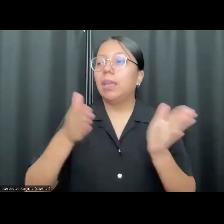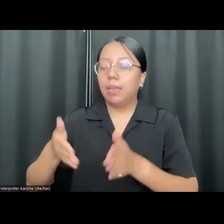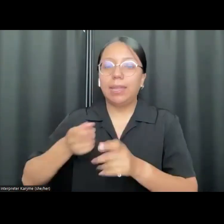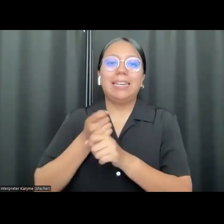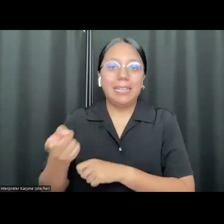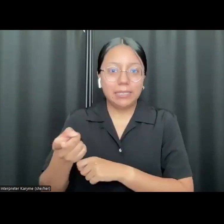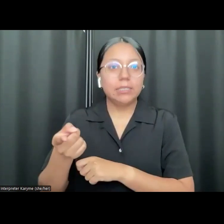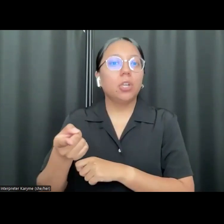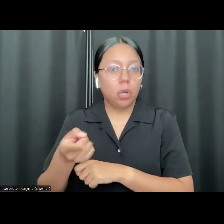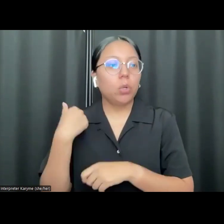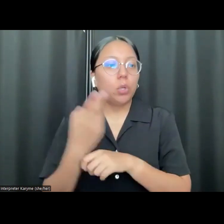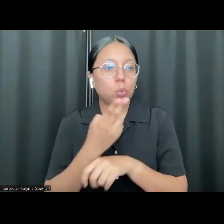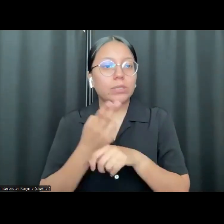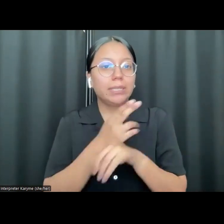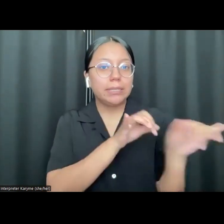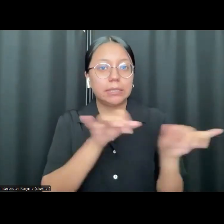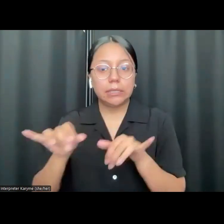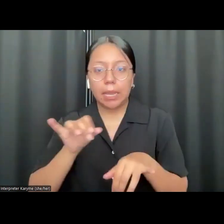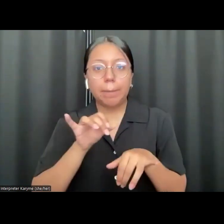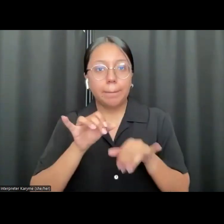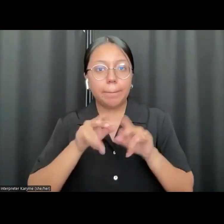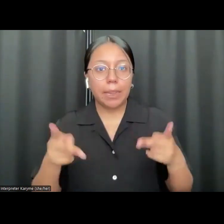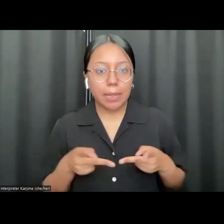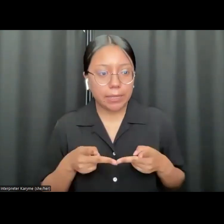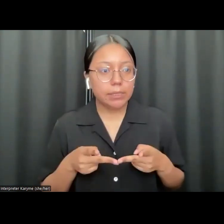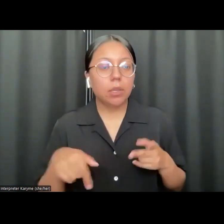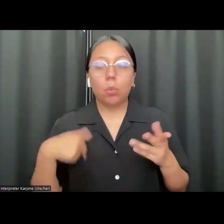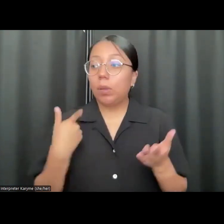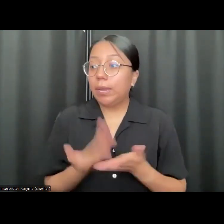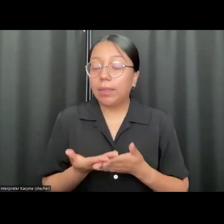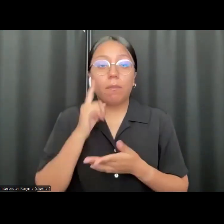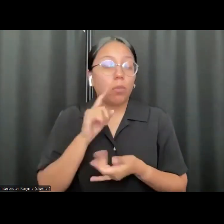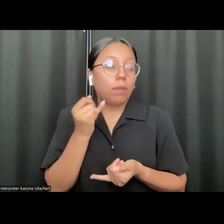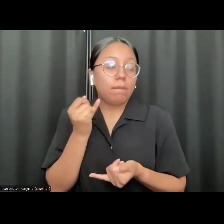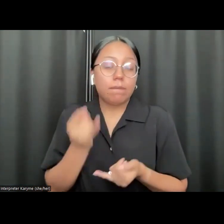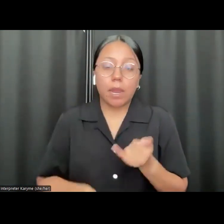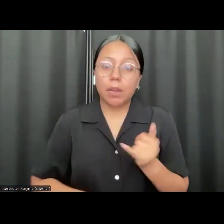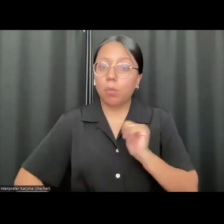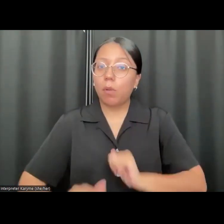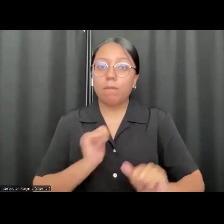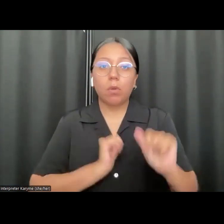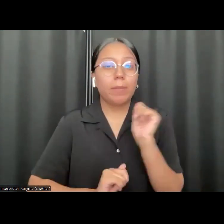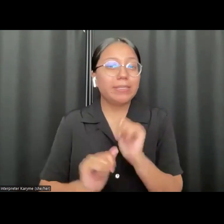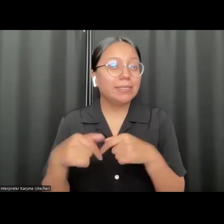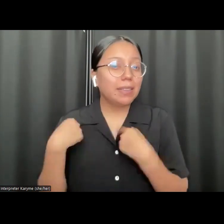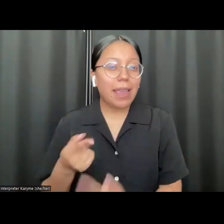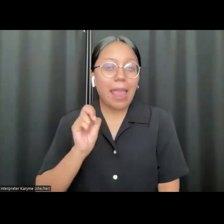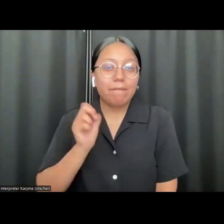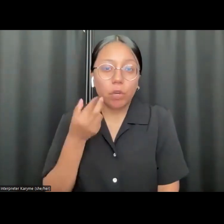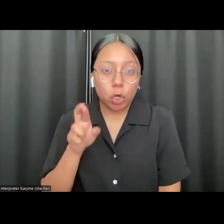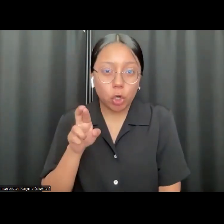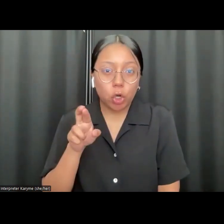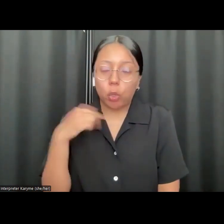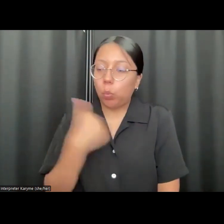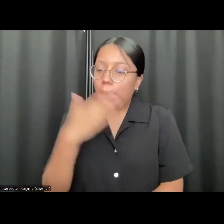ask because I'm like, well, they have this beautiful ramp. And then we get there and it's our final performance ever because we were ending the whole thing and the ramp is gone.